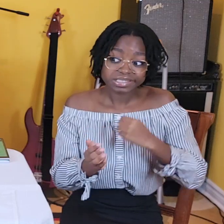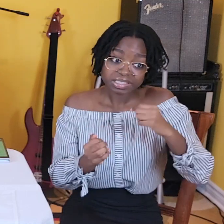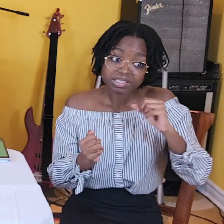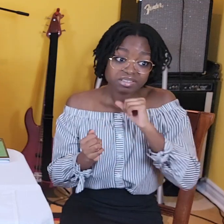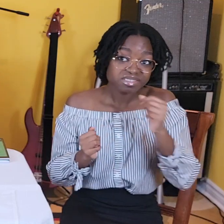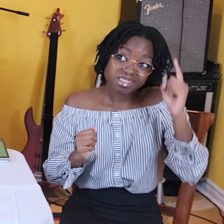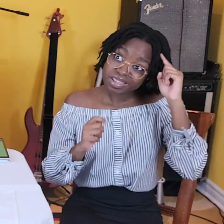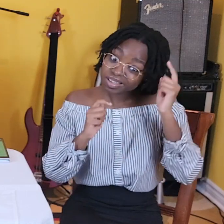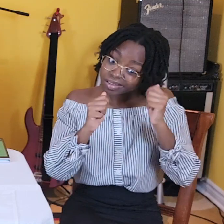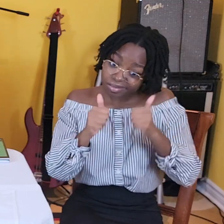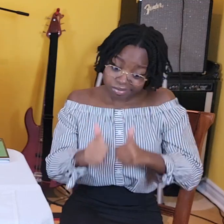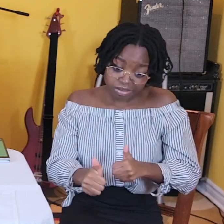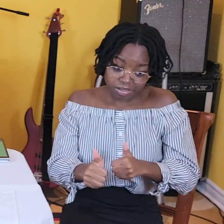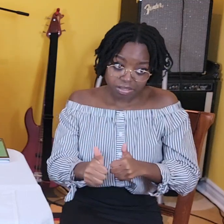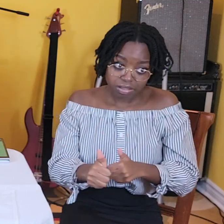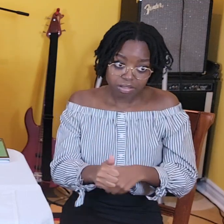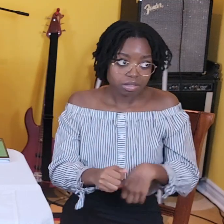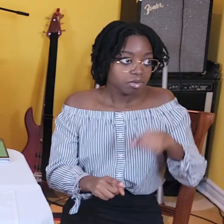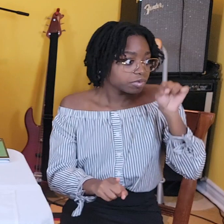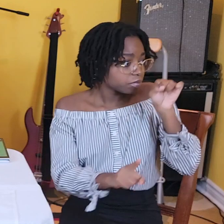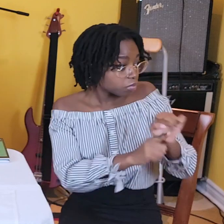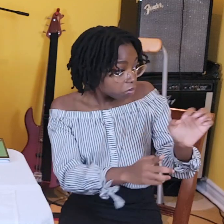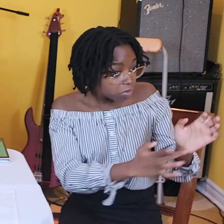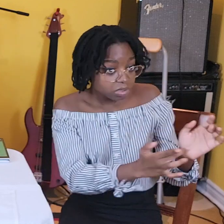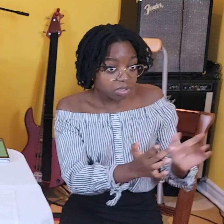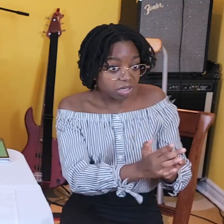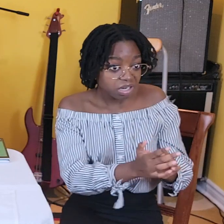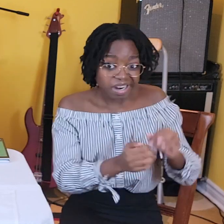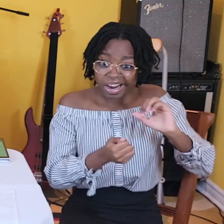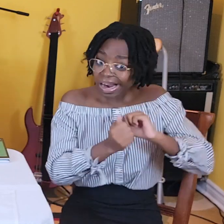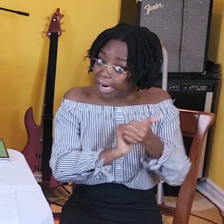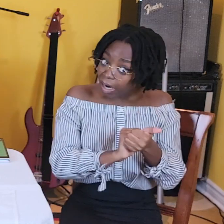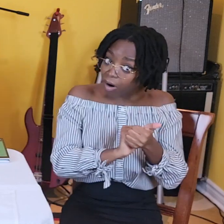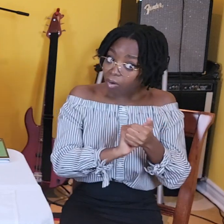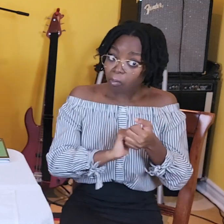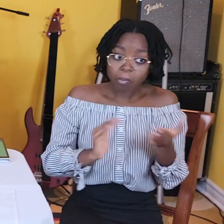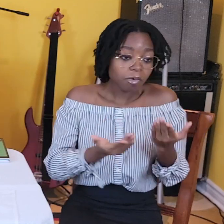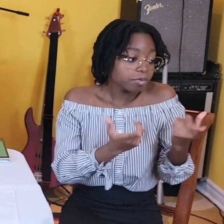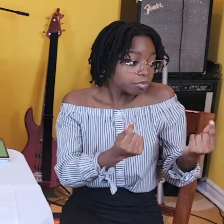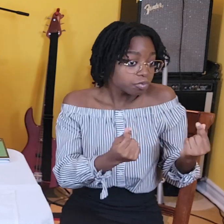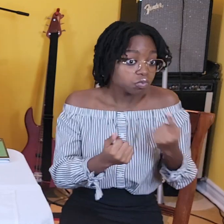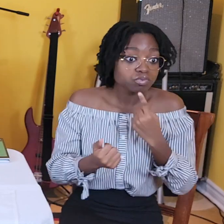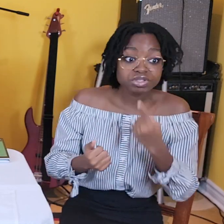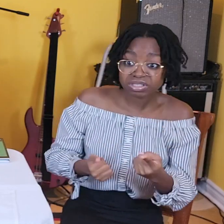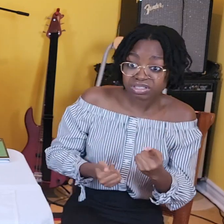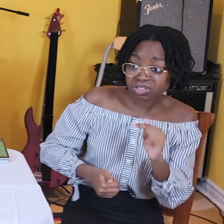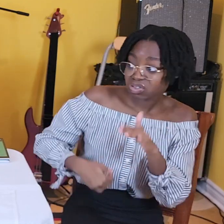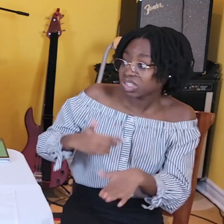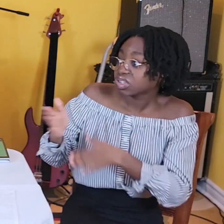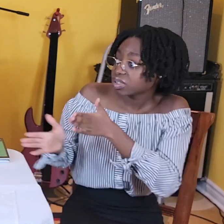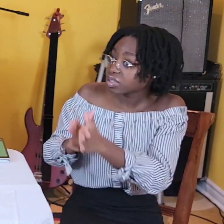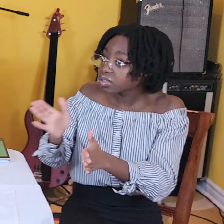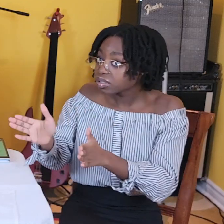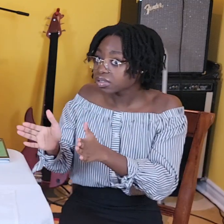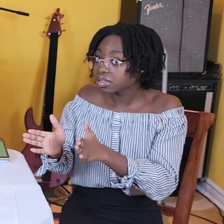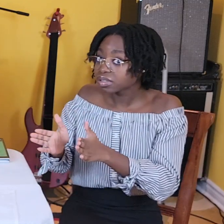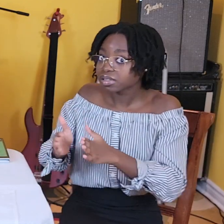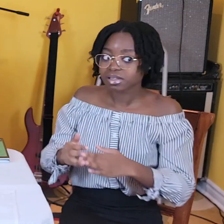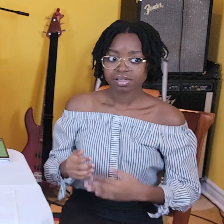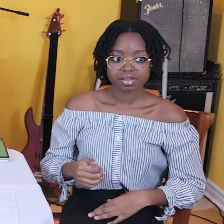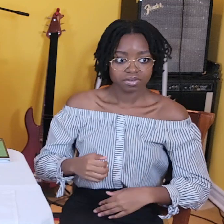we go, what we say. So what we just read, we see the disciples doing an